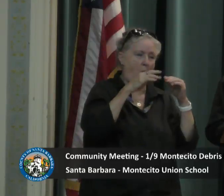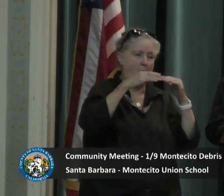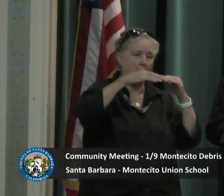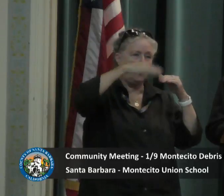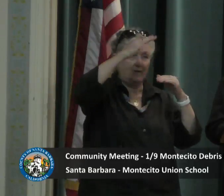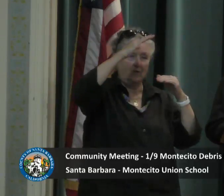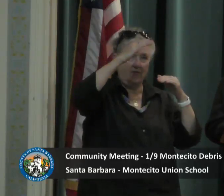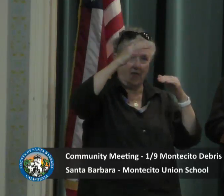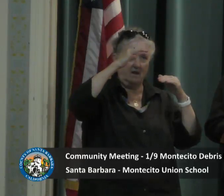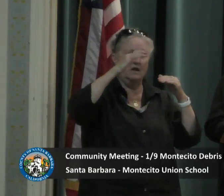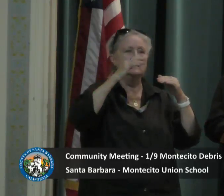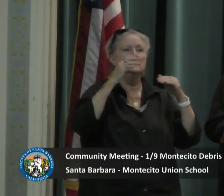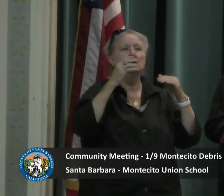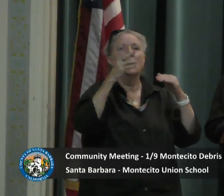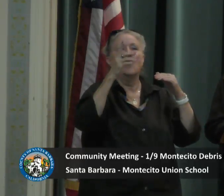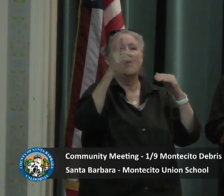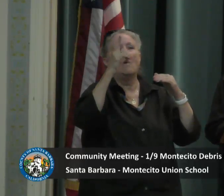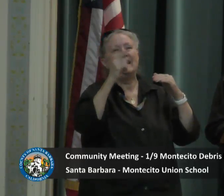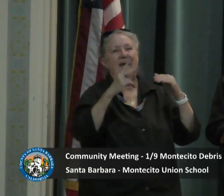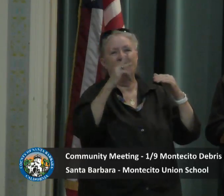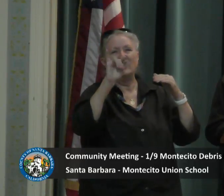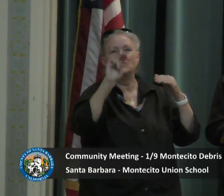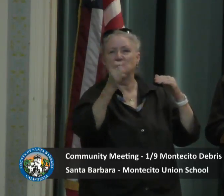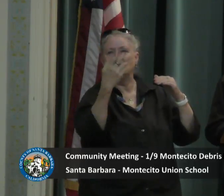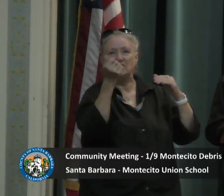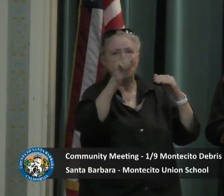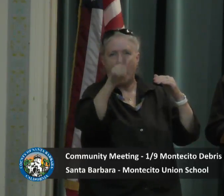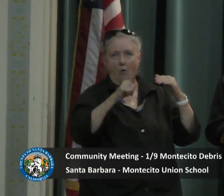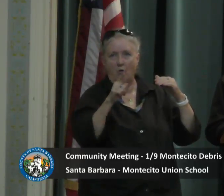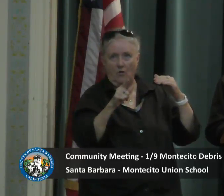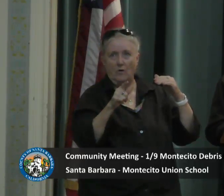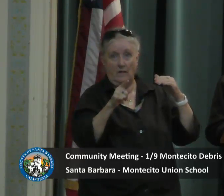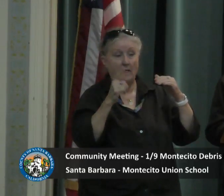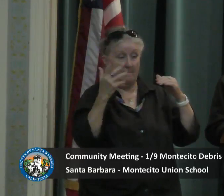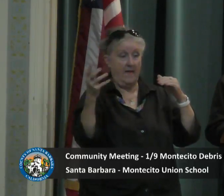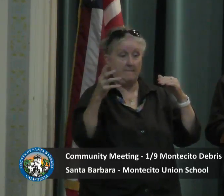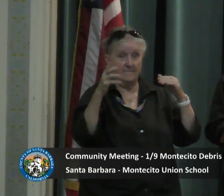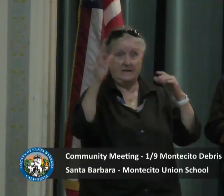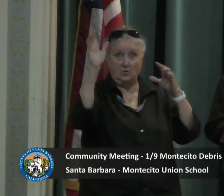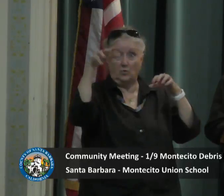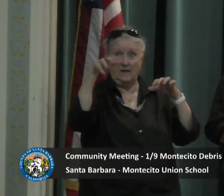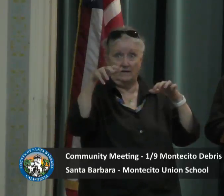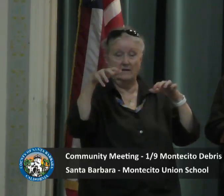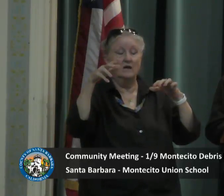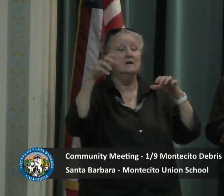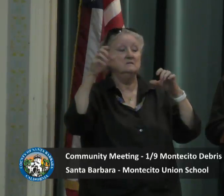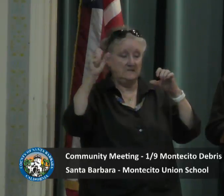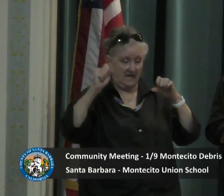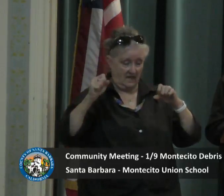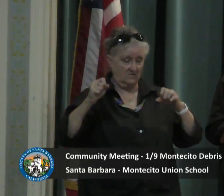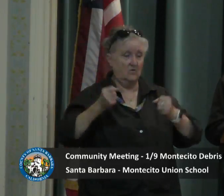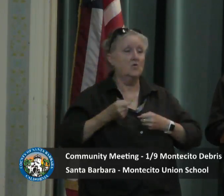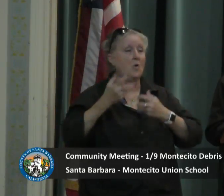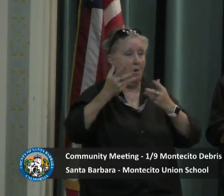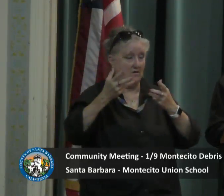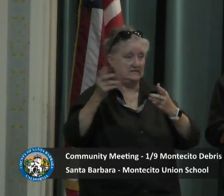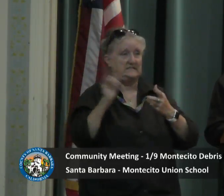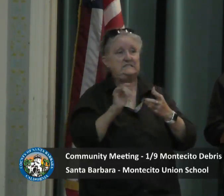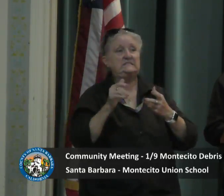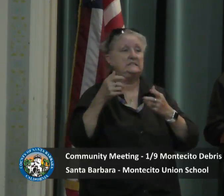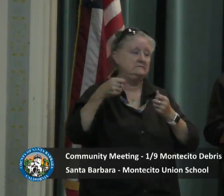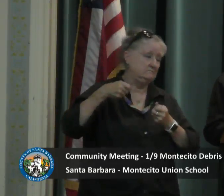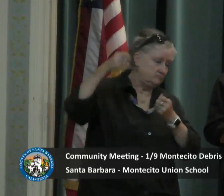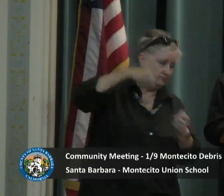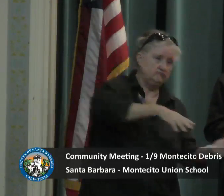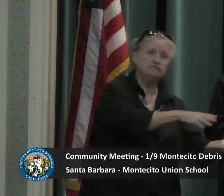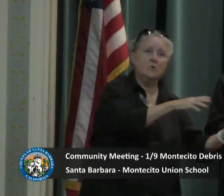1/2 an inch per hour. And that's because that amount of rainfall can cause an event similar to the 1-9 debris flow.